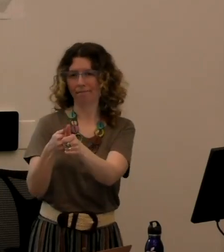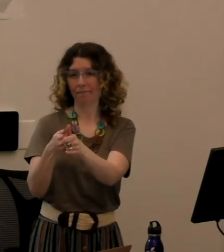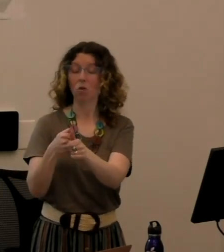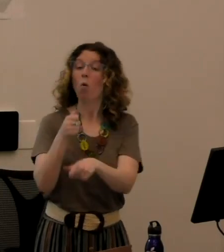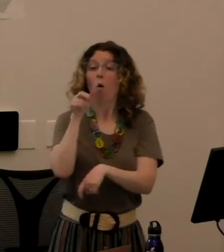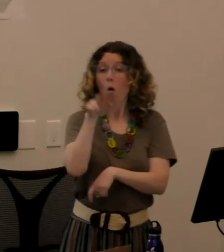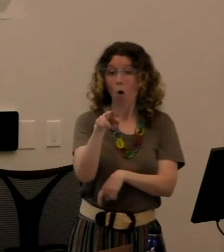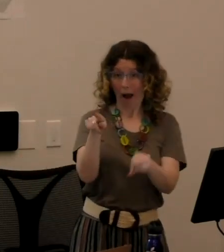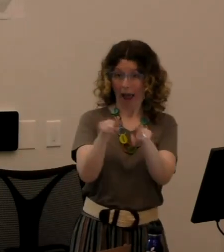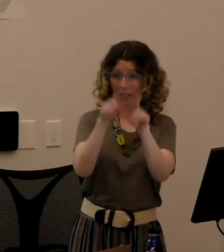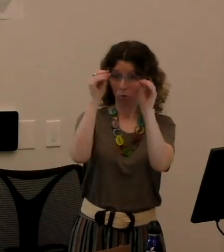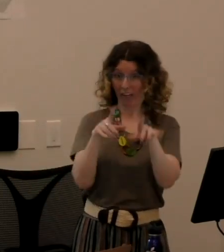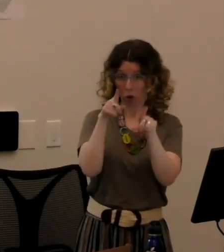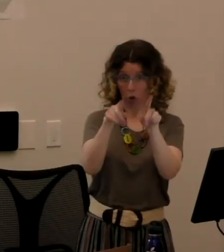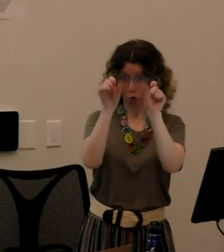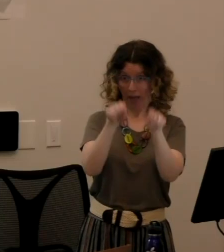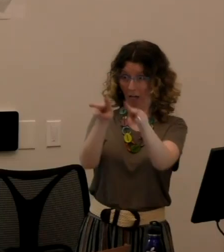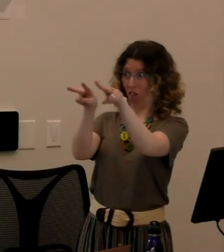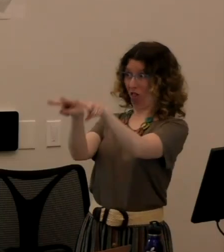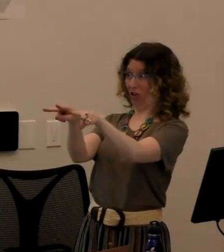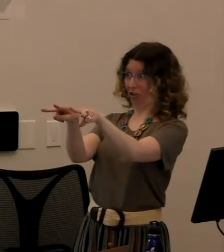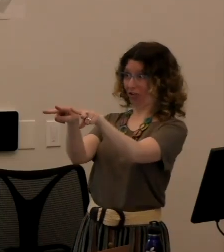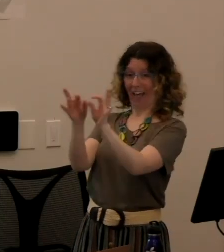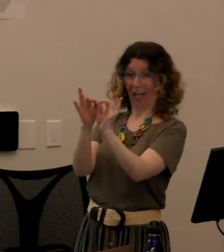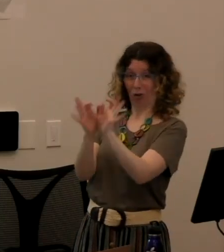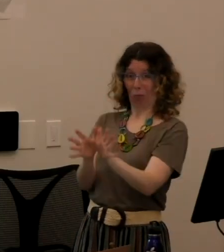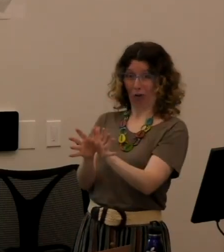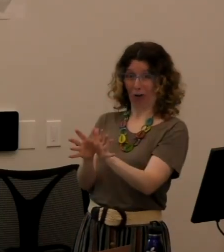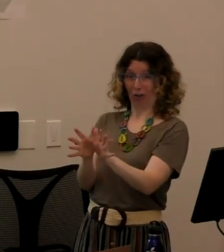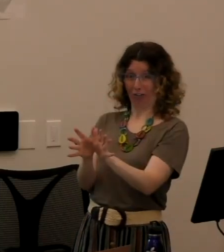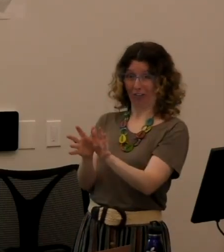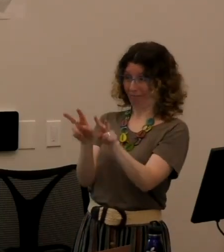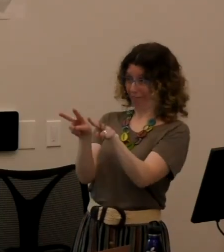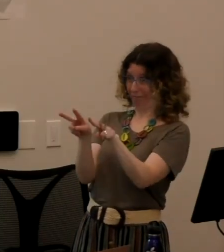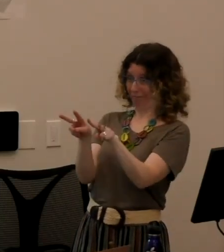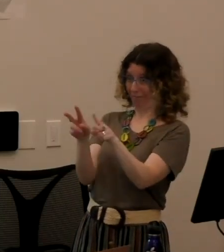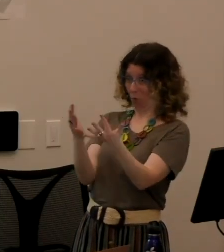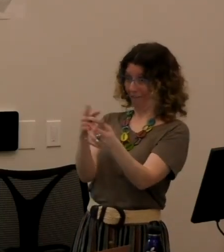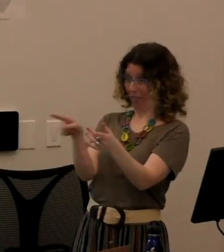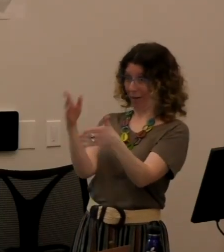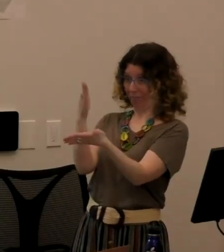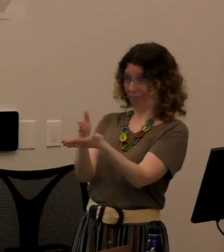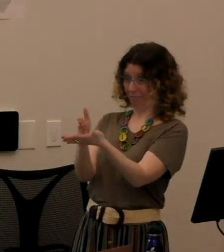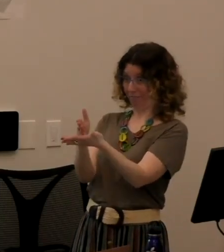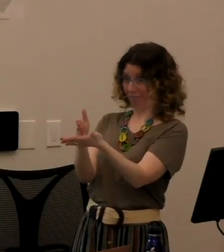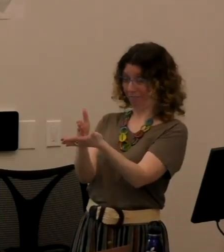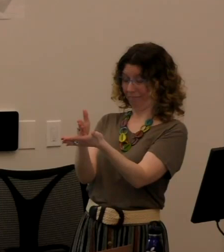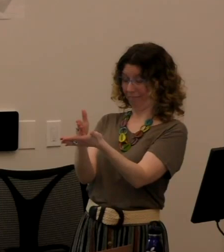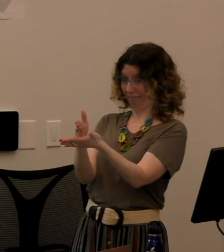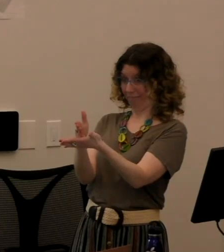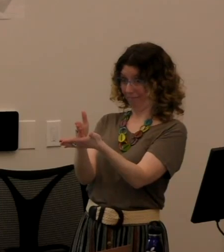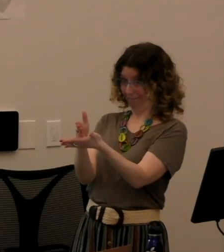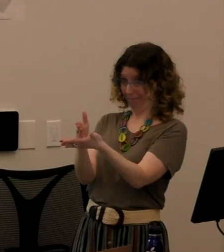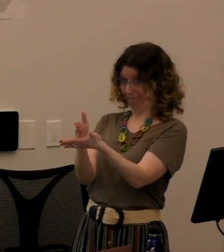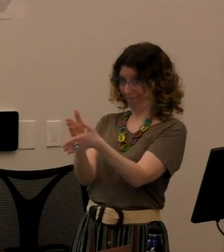you know, if the interpreter is in the classroom. So, but you can look at the interpreter as the educator, wait for the